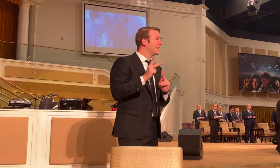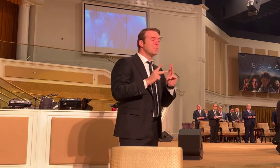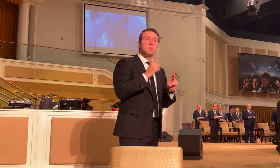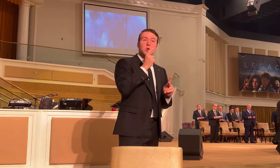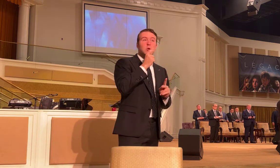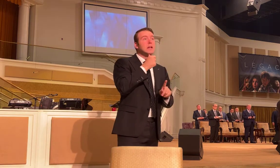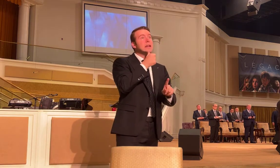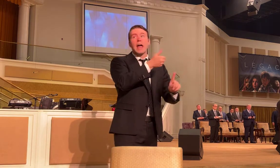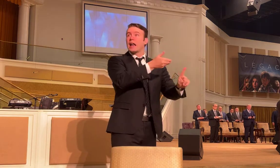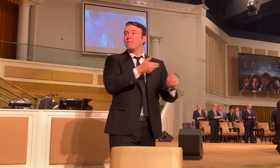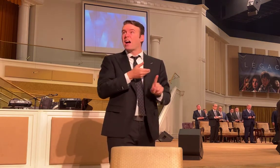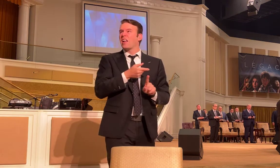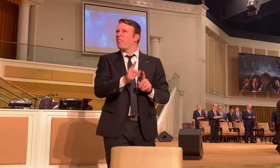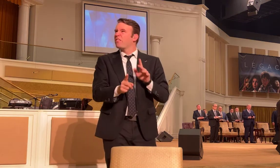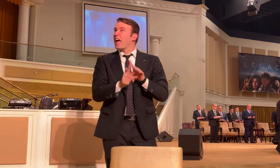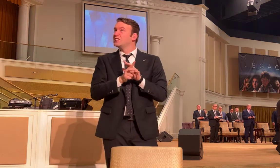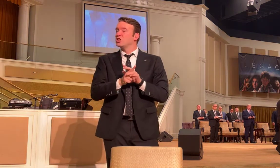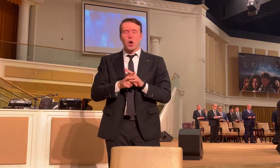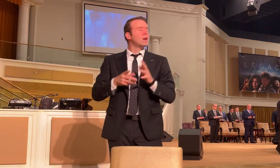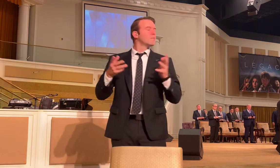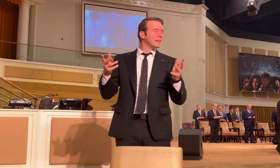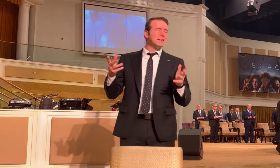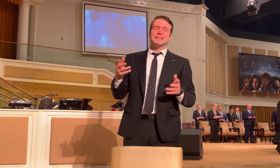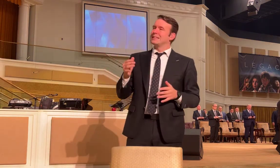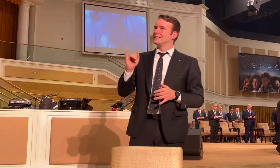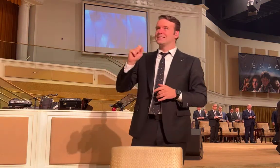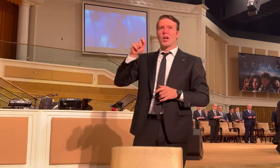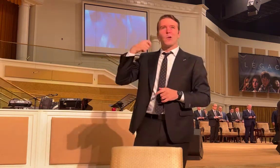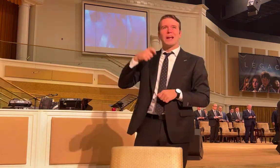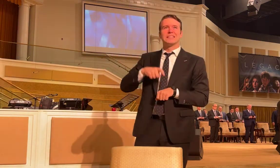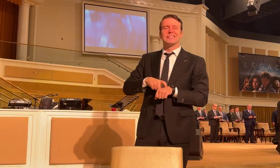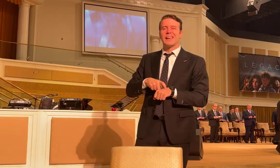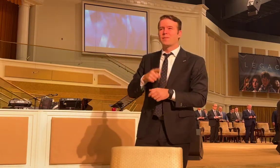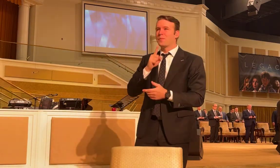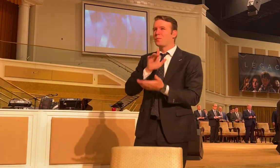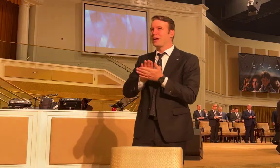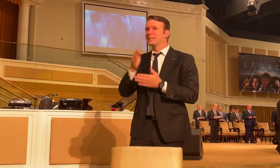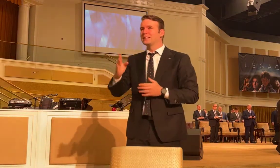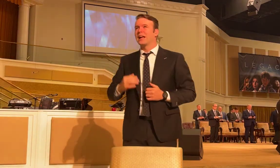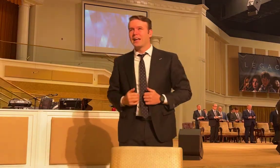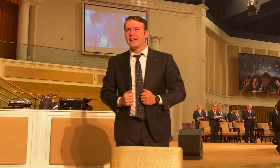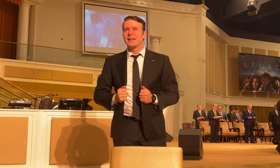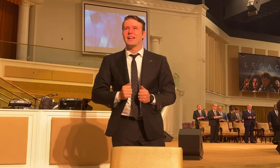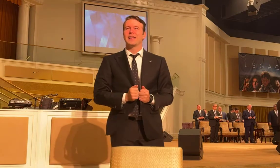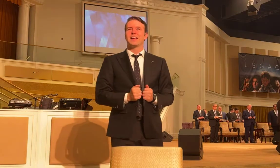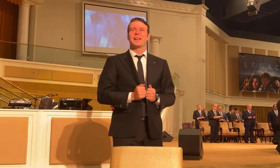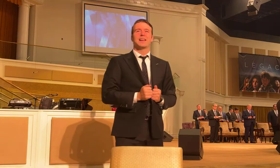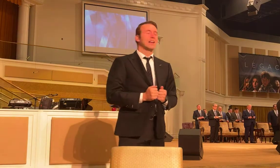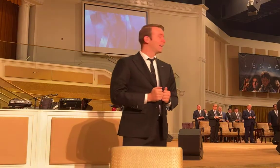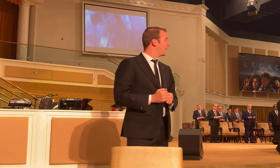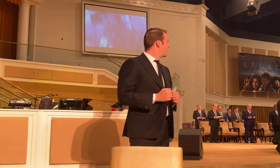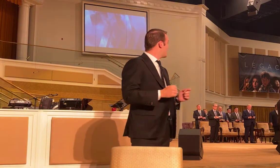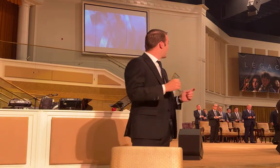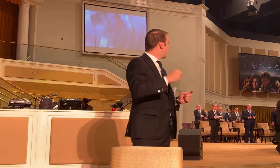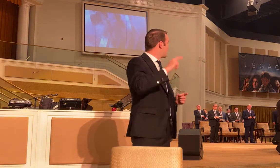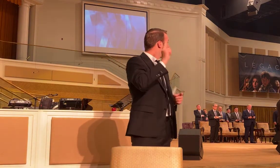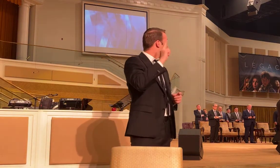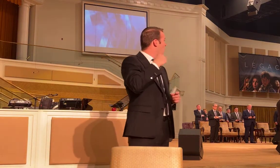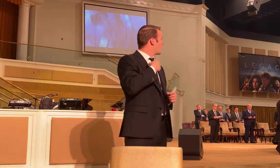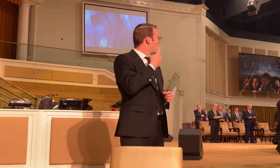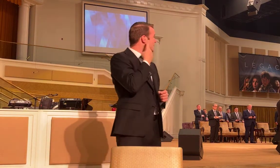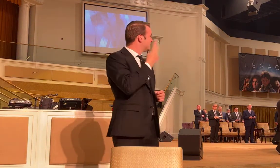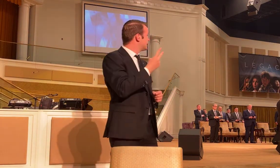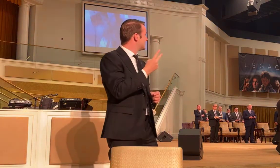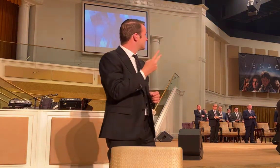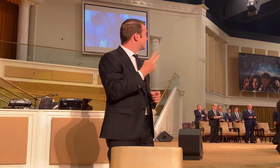not invited show up. It's an awesome time. Praise God. And man, an uncle I hadn't seen,